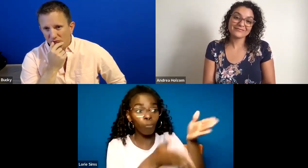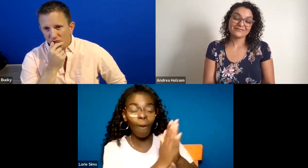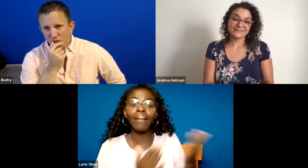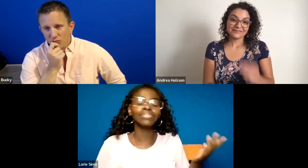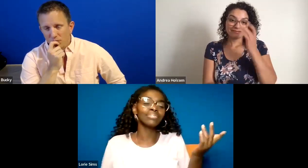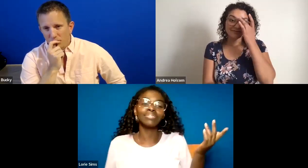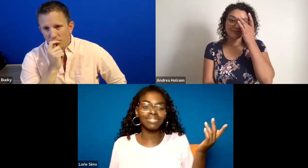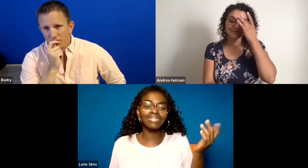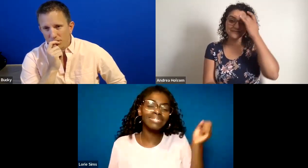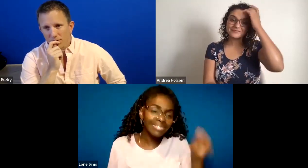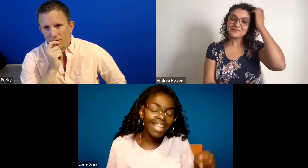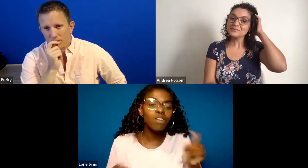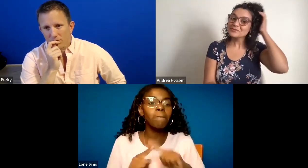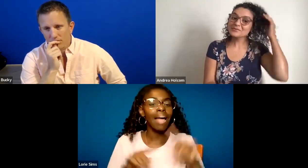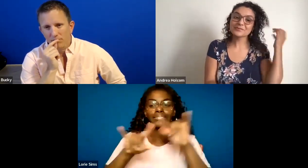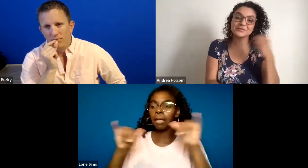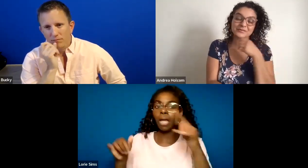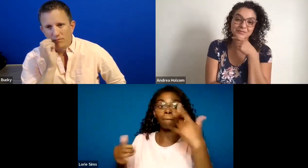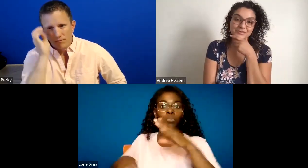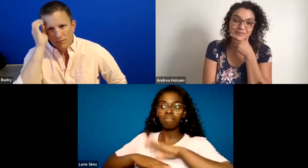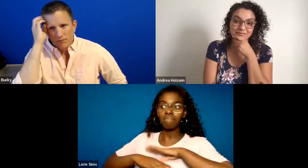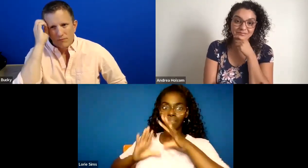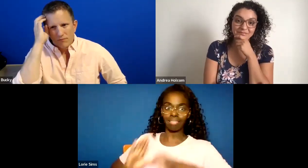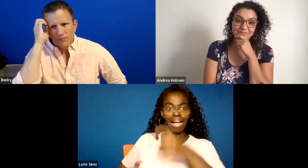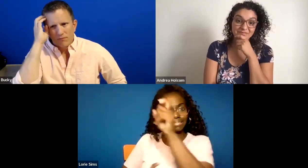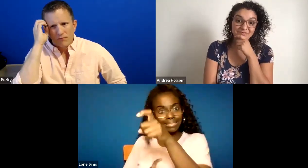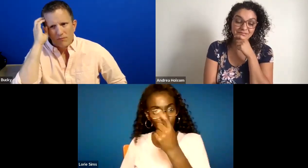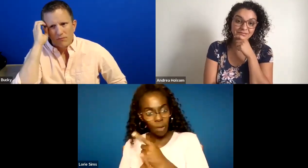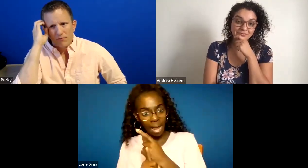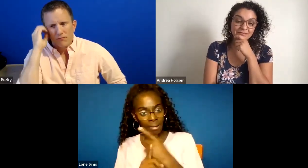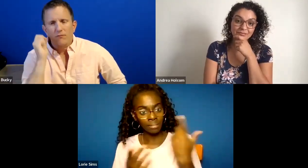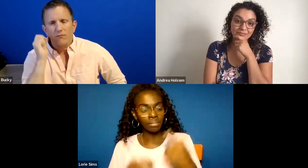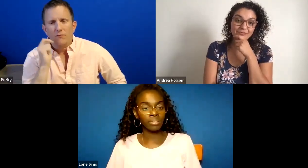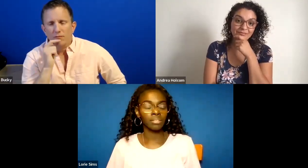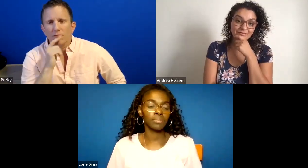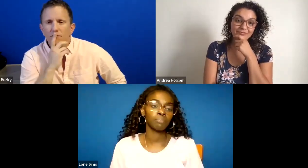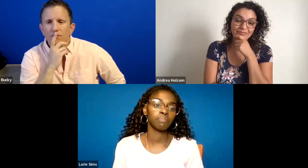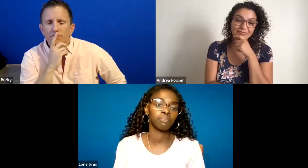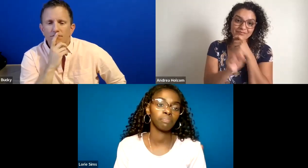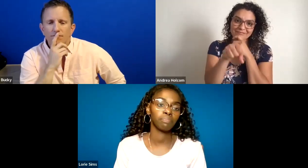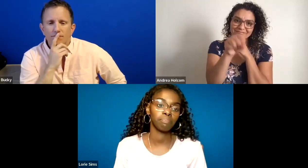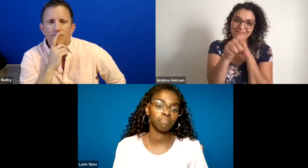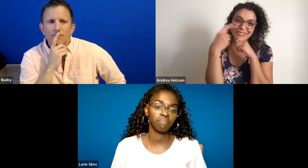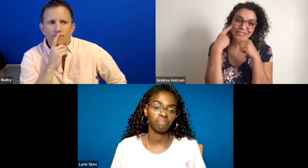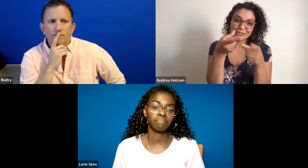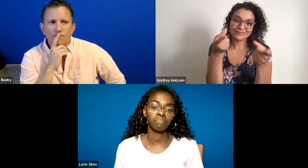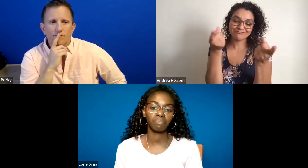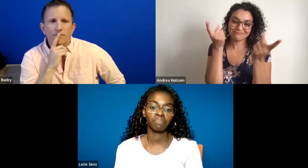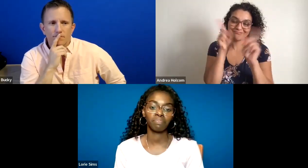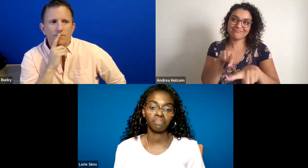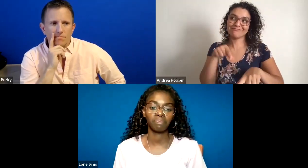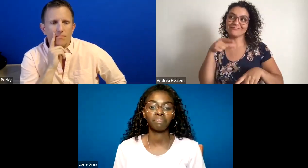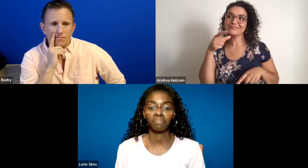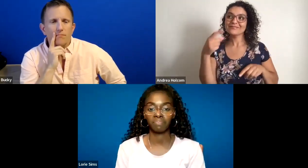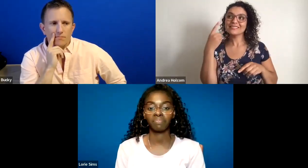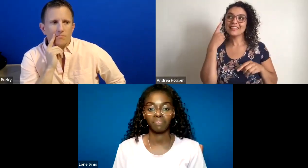Nobody is intending to hurt anyone. You're just trying to get a request fulfilled, right? But at the same time, the client has needs, and we need to fulfill those needs as